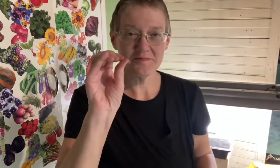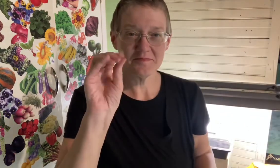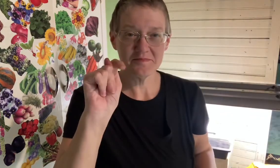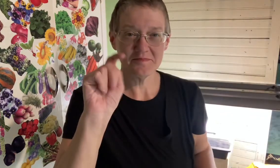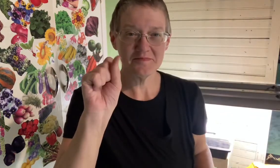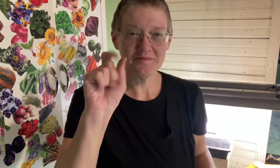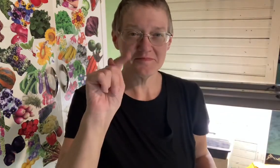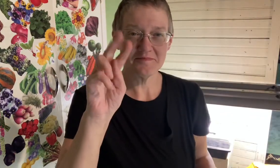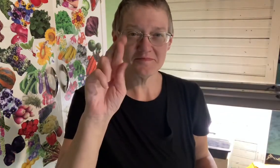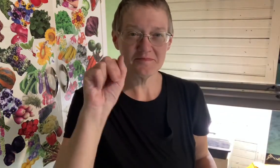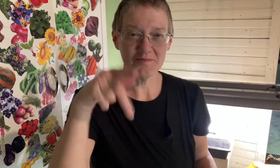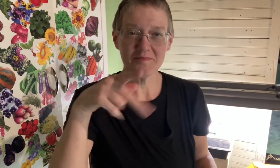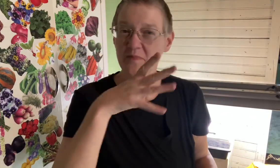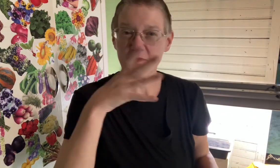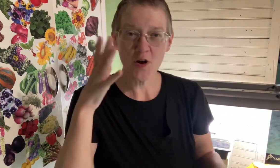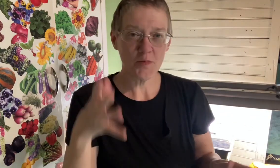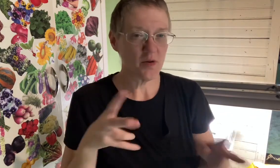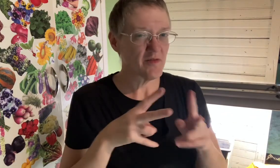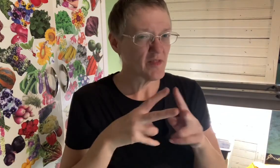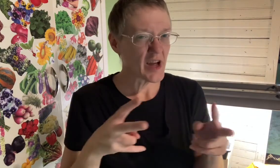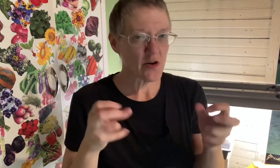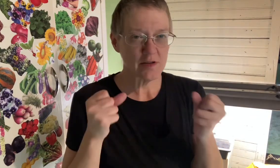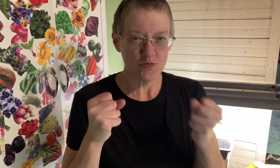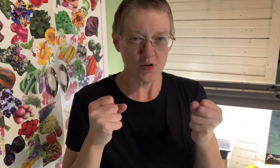extra sturdy bootstrap farmer tray,